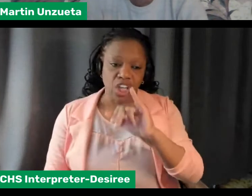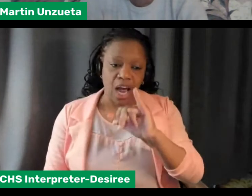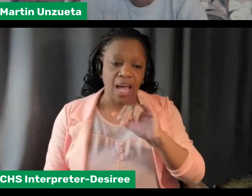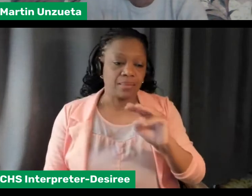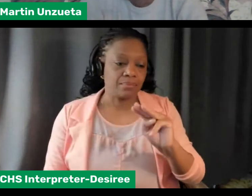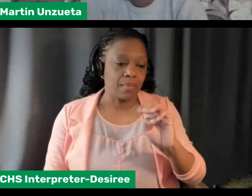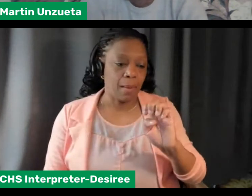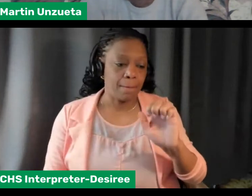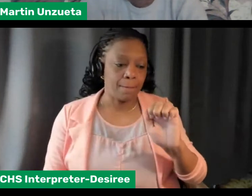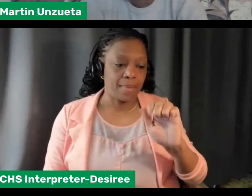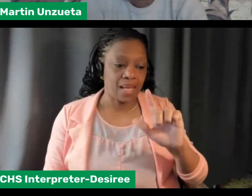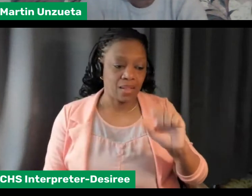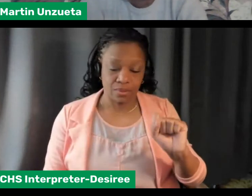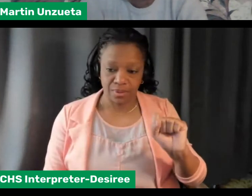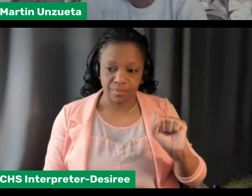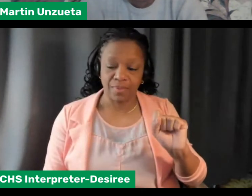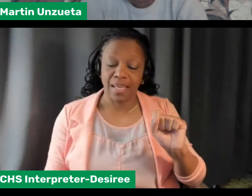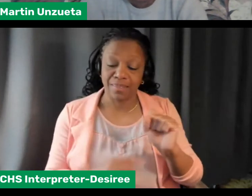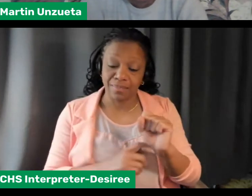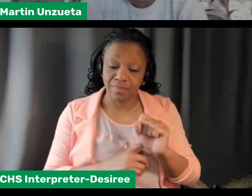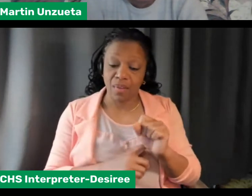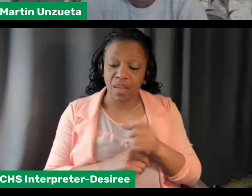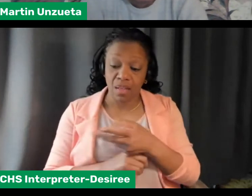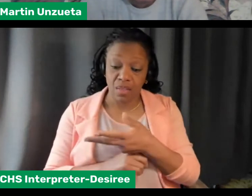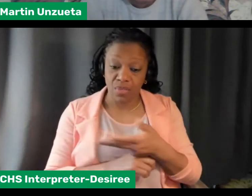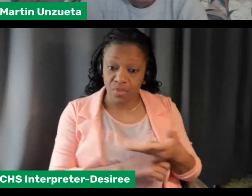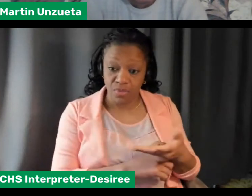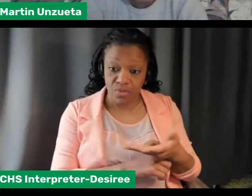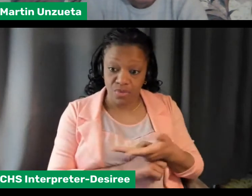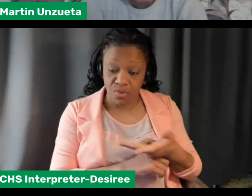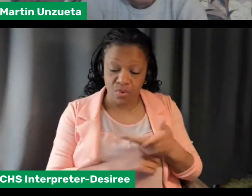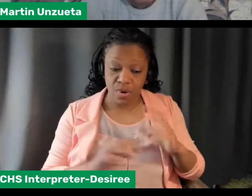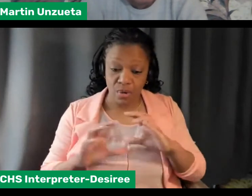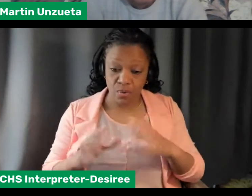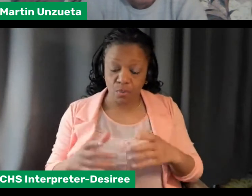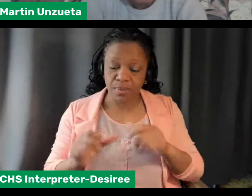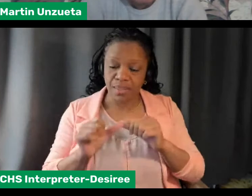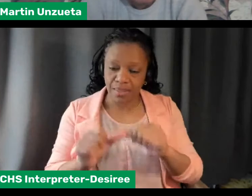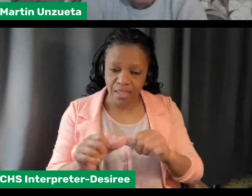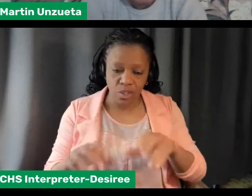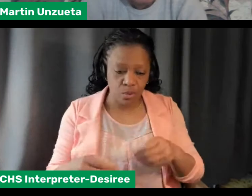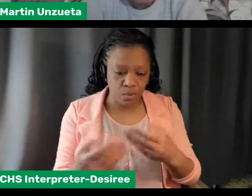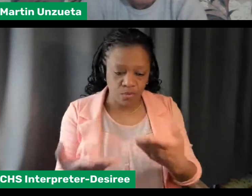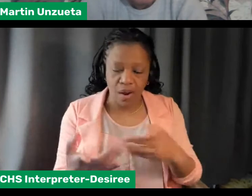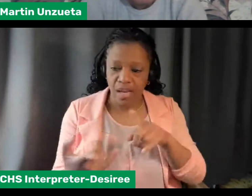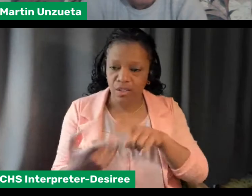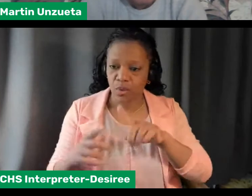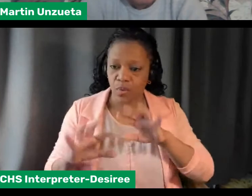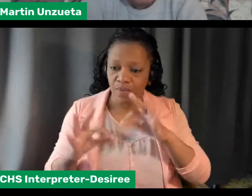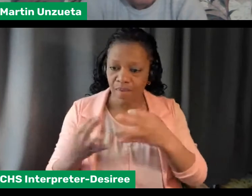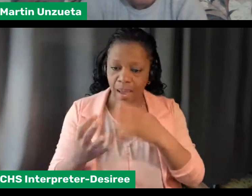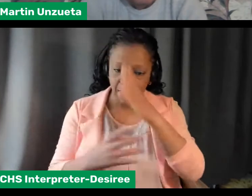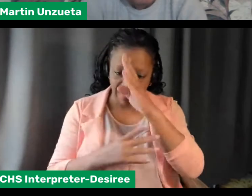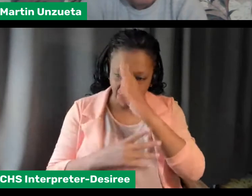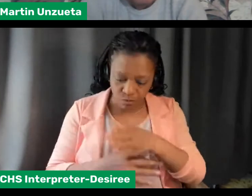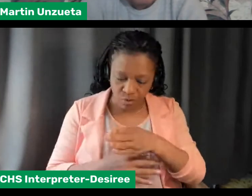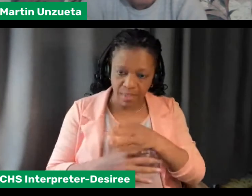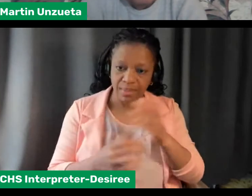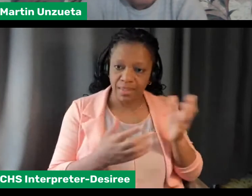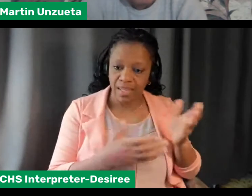provide community meals to families directly, delivered to their home, to